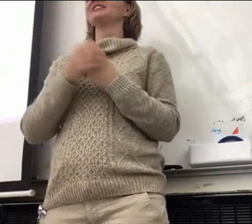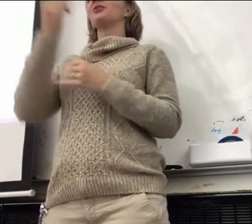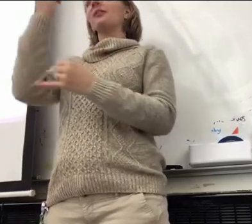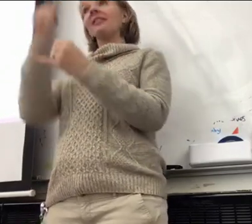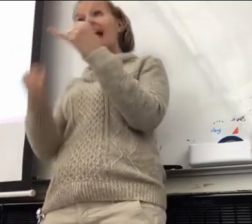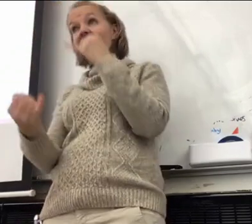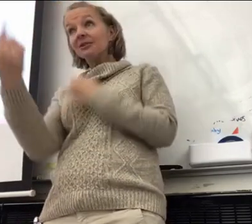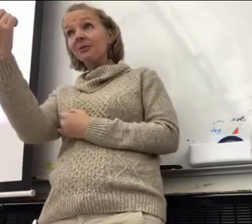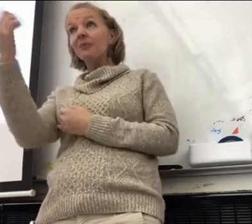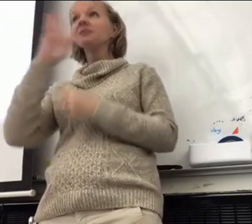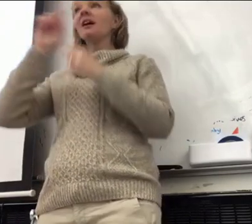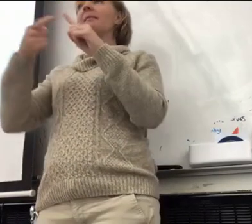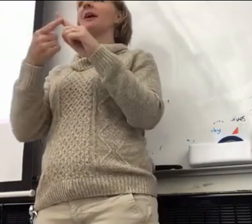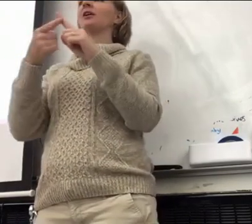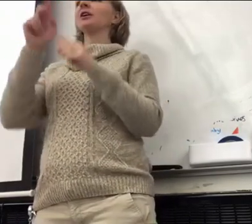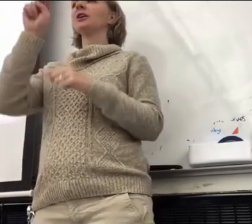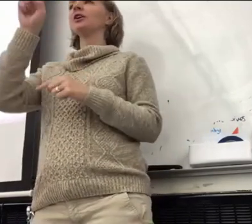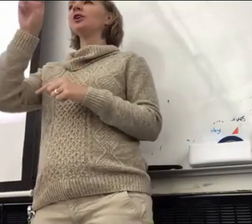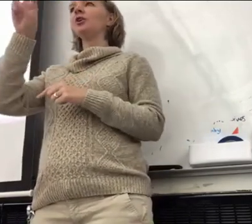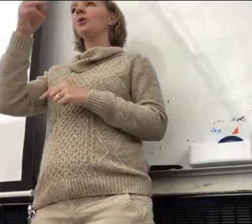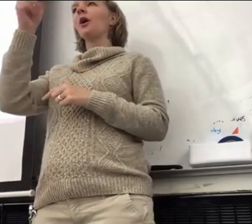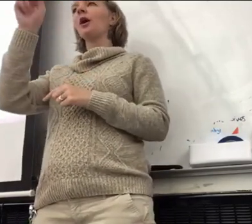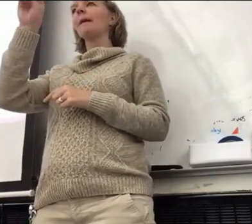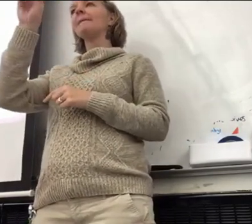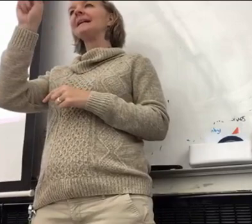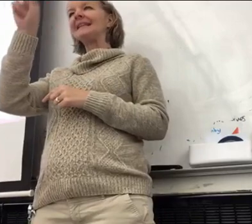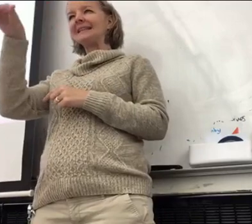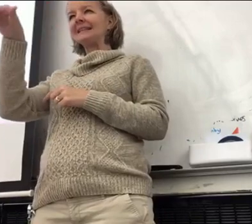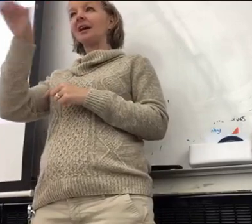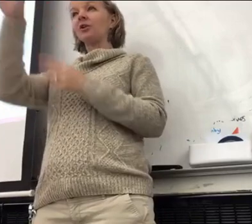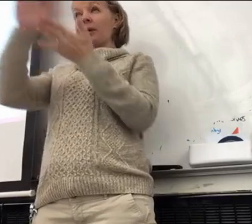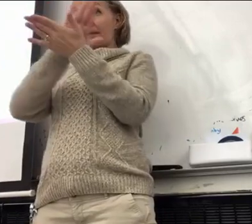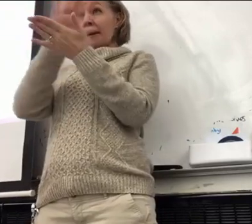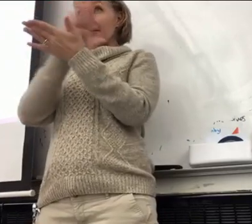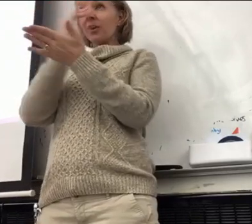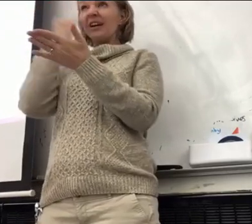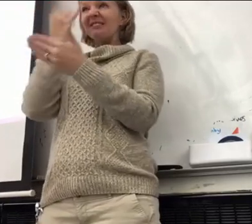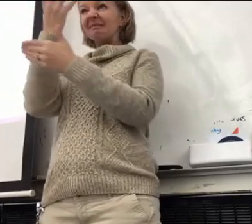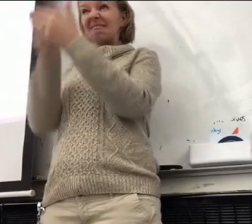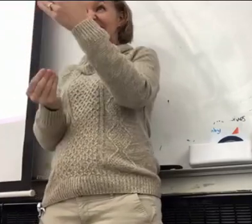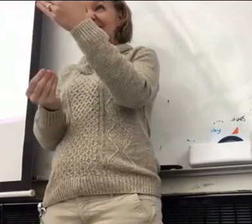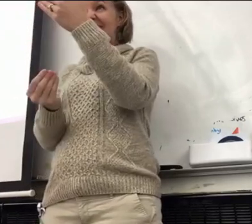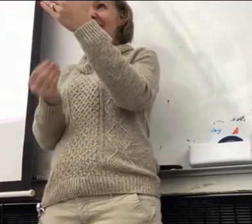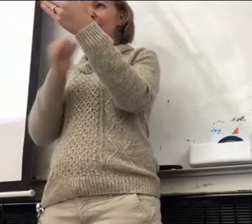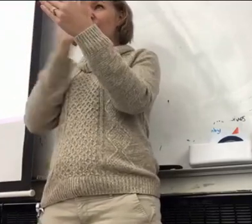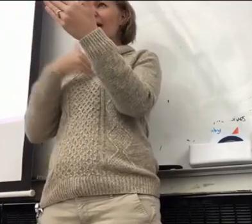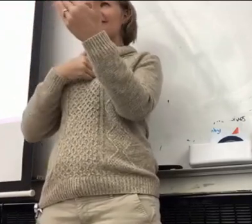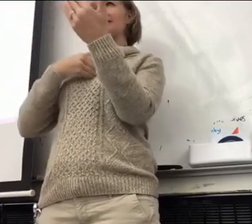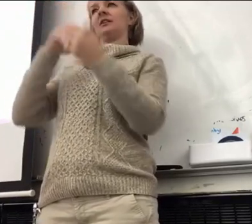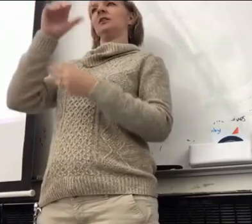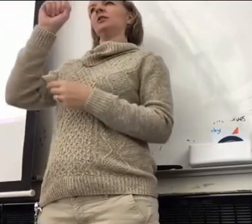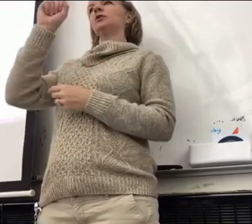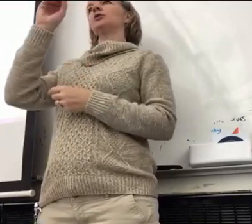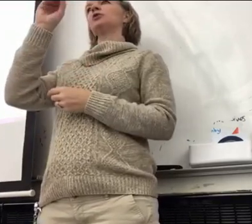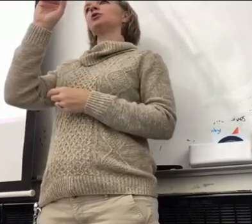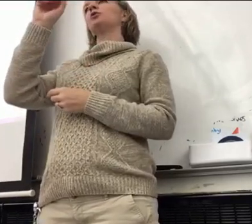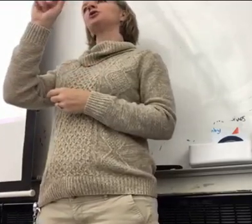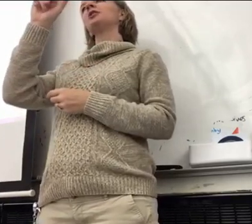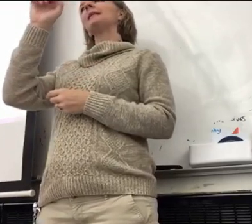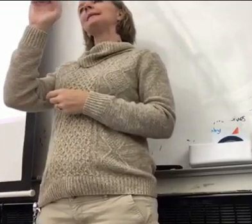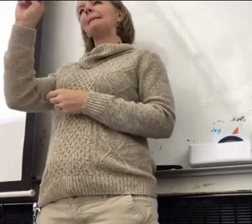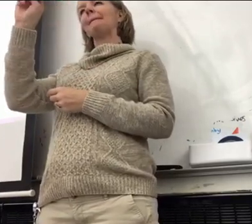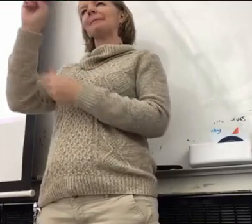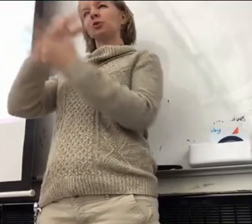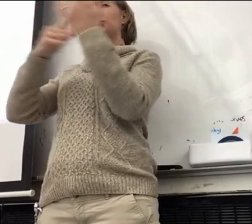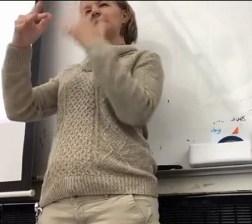want to tell you about is the New Harmony. And if on your paper you do not have socialism, you need to write down